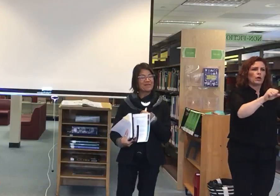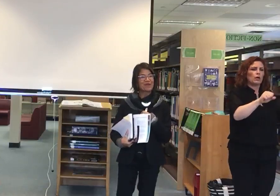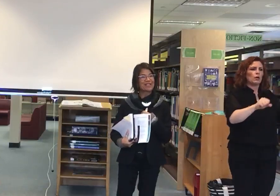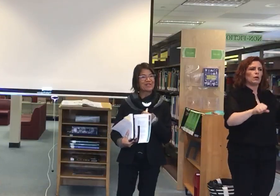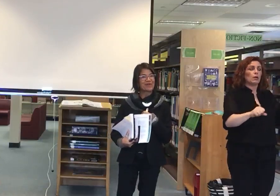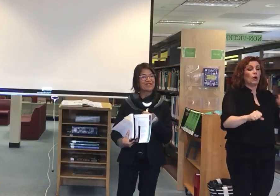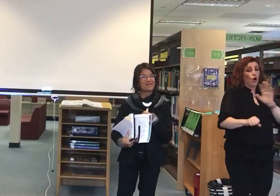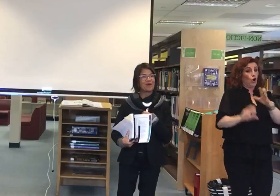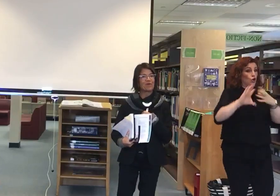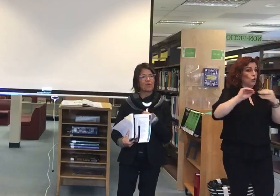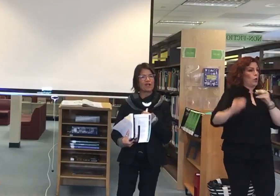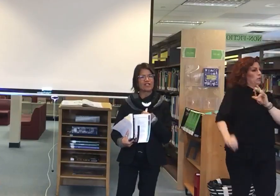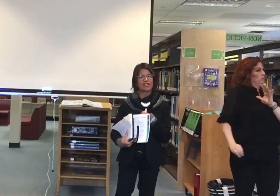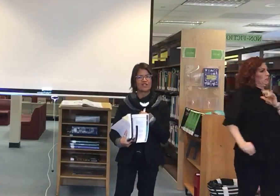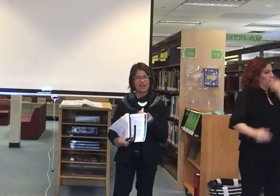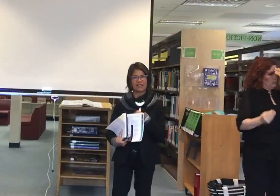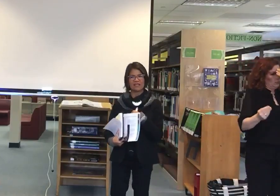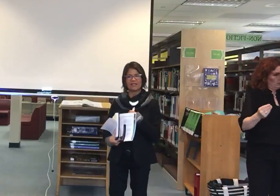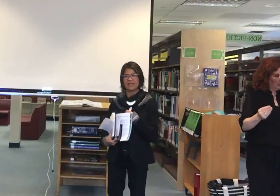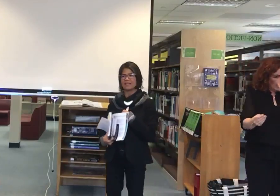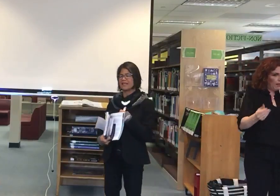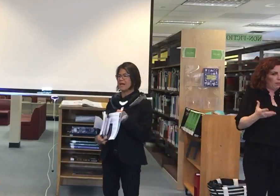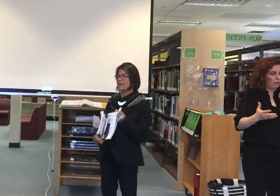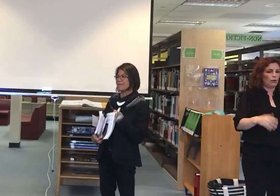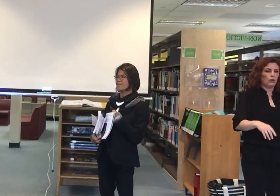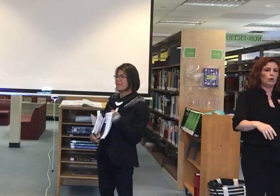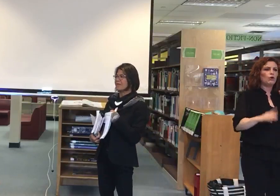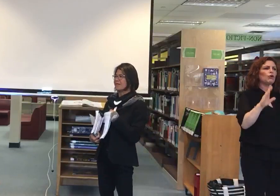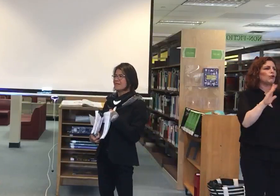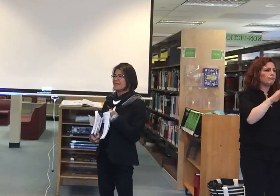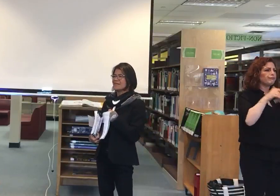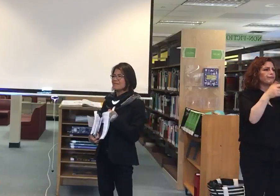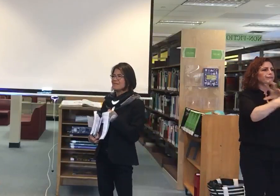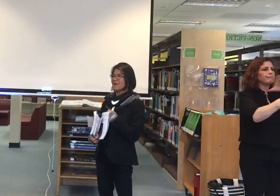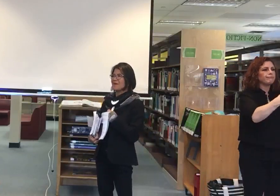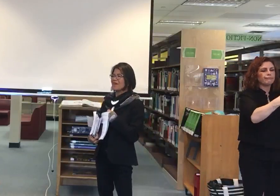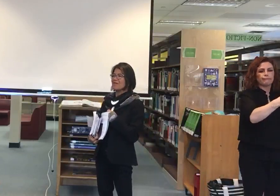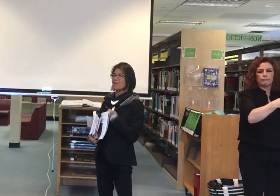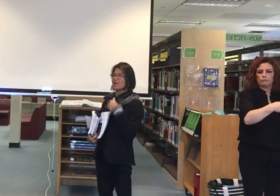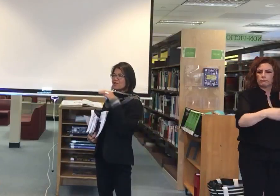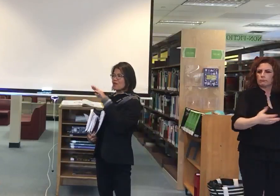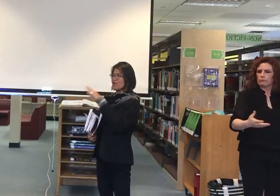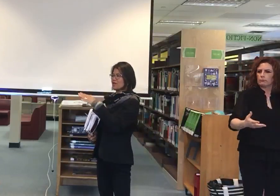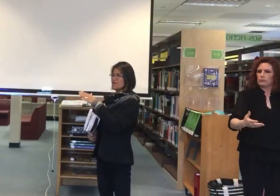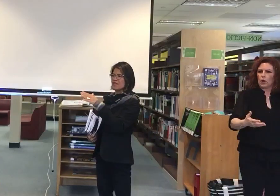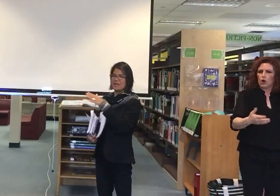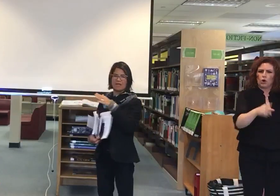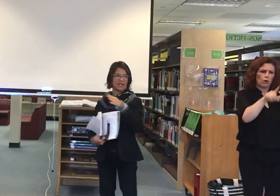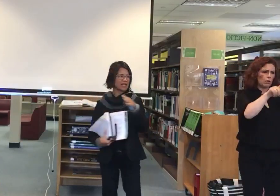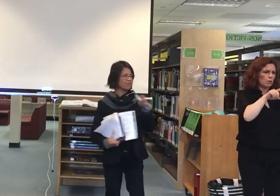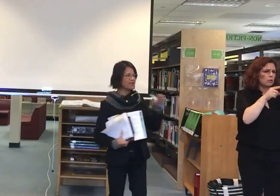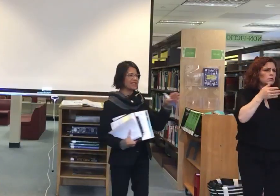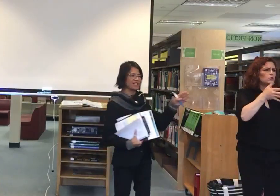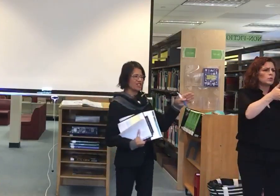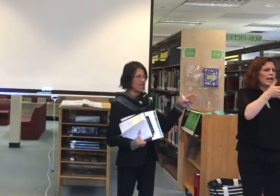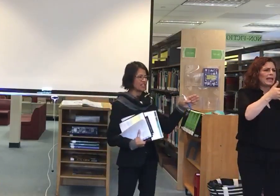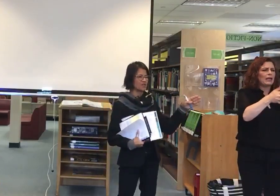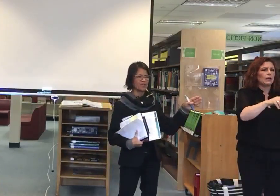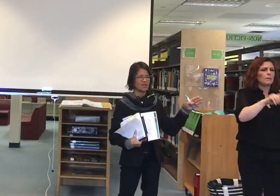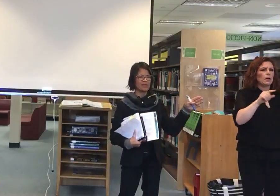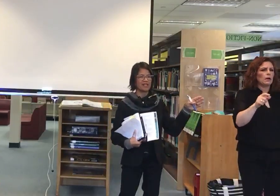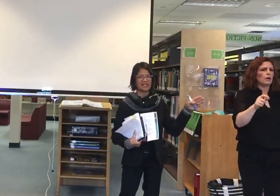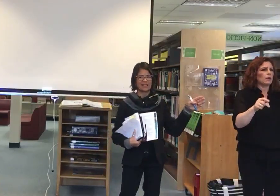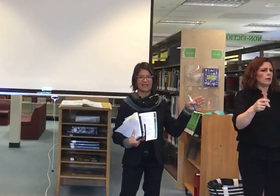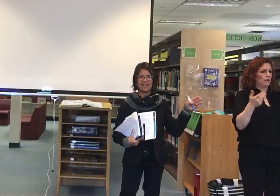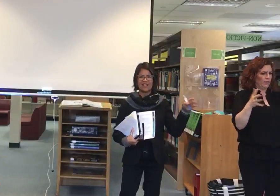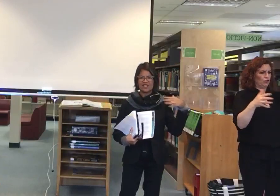She tells some great stories about where she started in I can't remember her field of study, but it completely changed